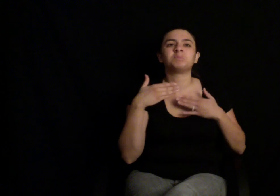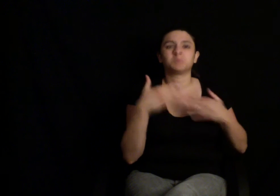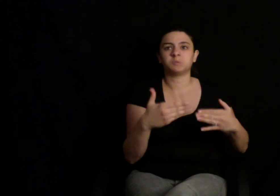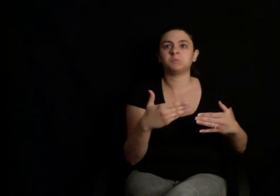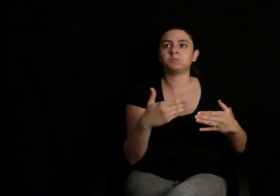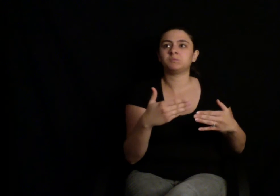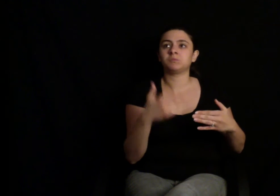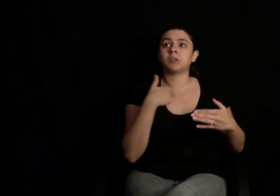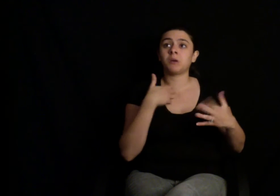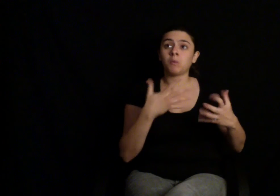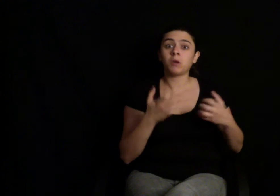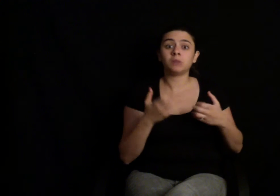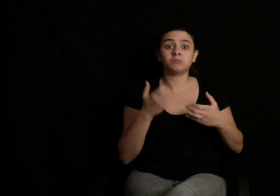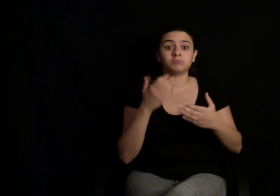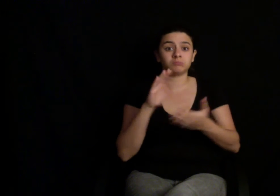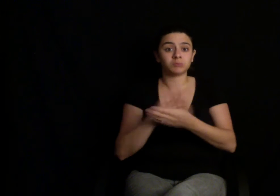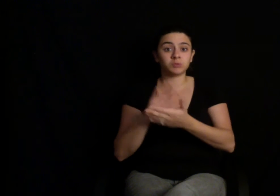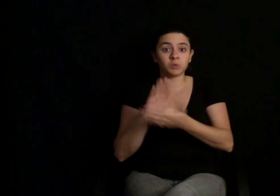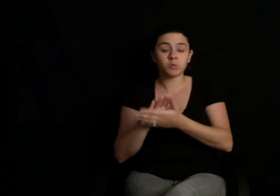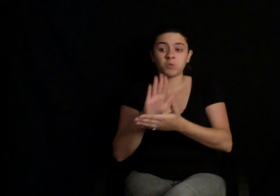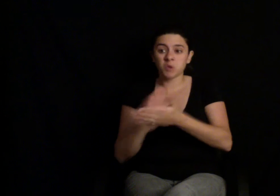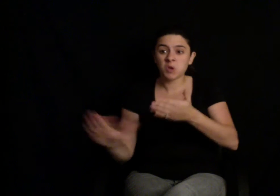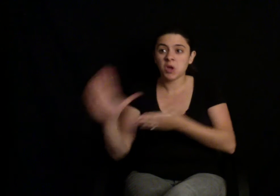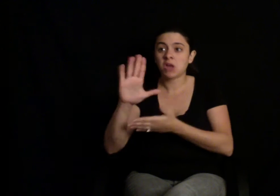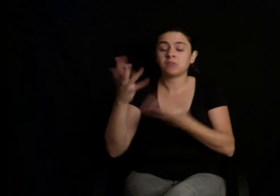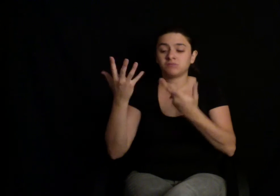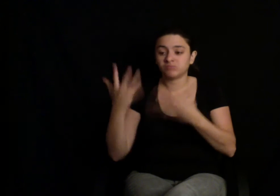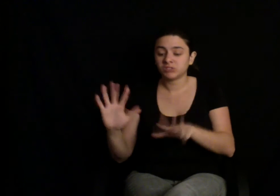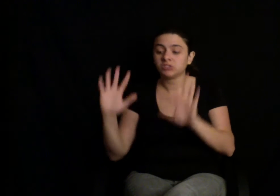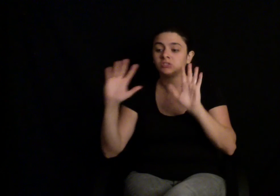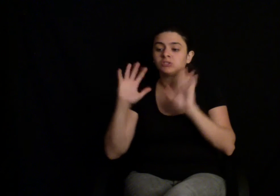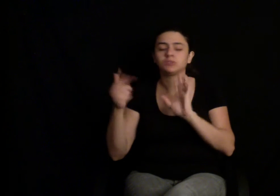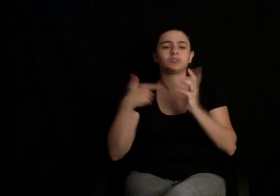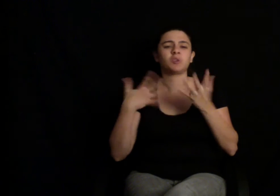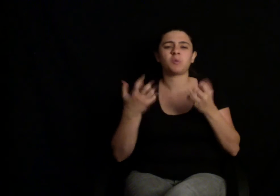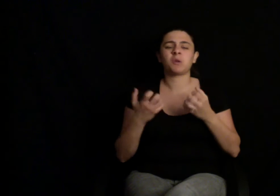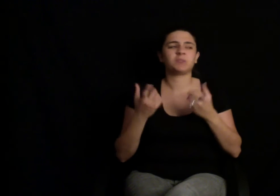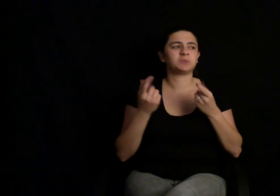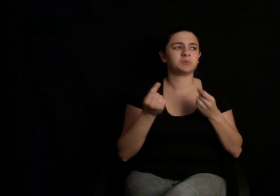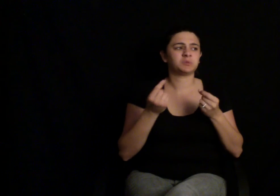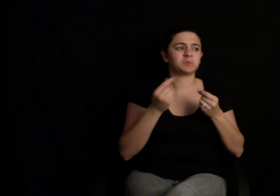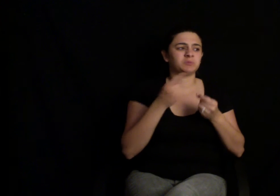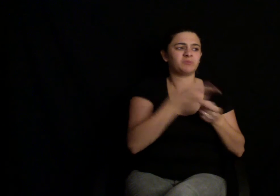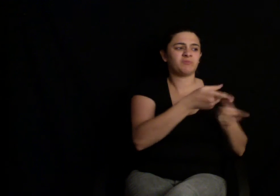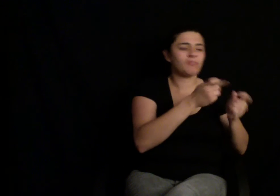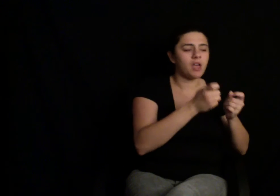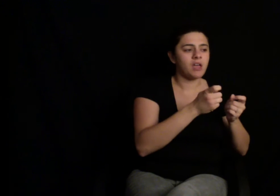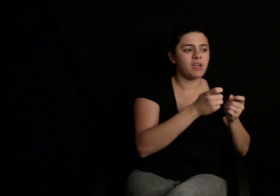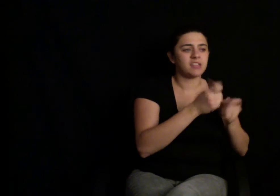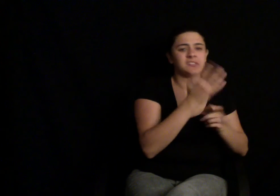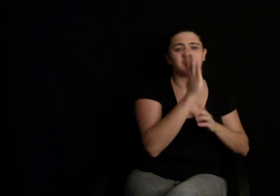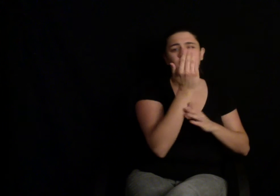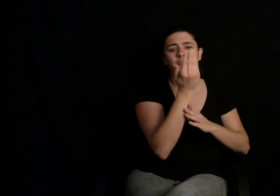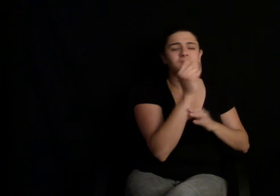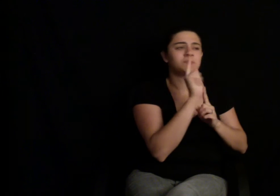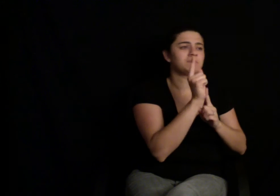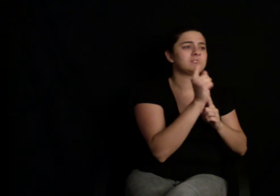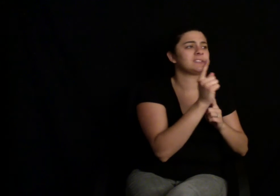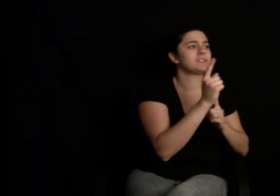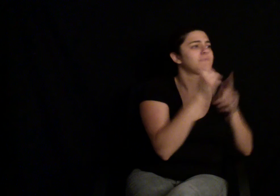I want to finish school, and I just want to do it the right way. I want to do it not the 15 minutes of fame way. I want to do it the long,